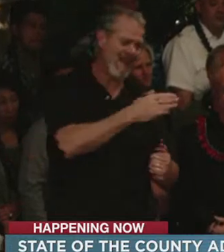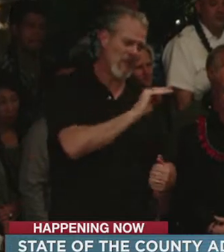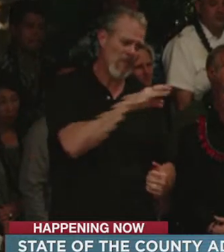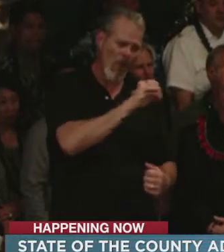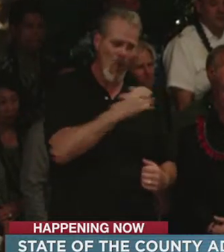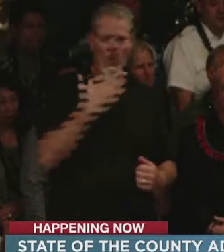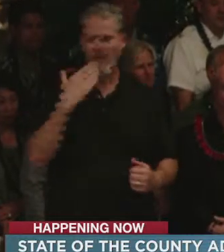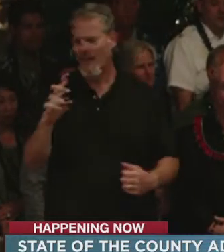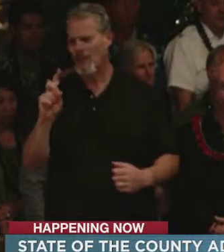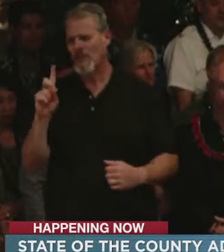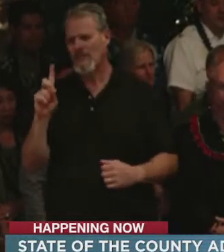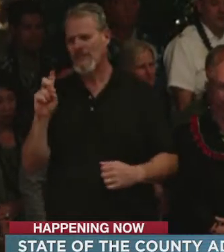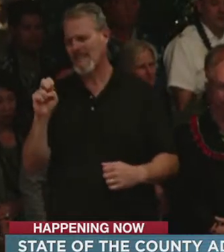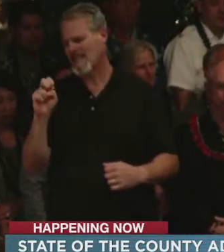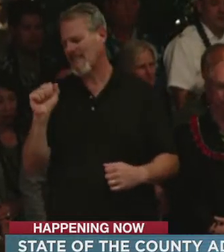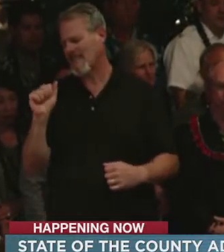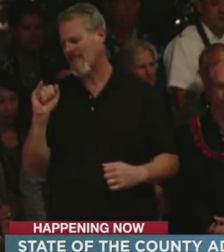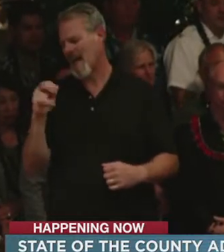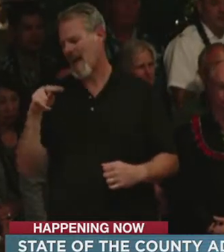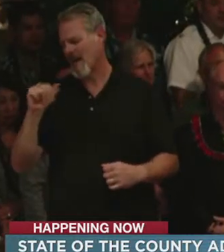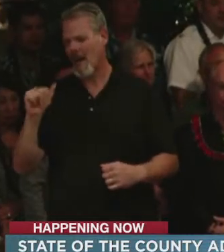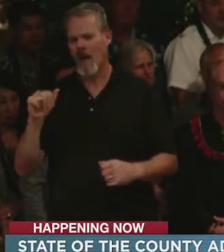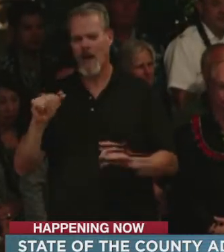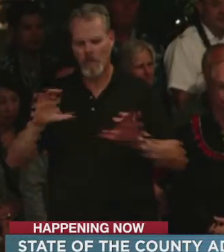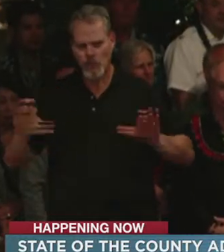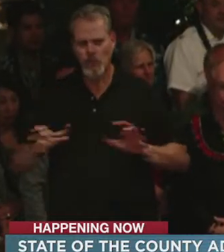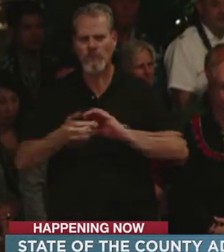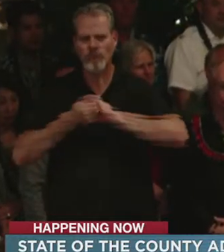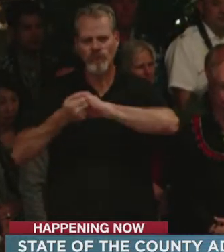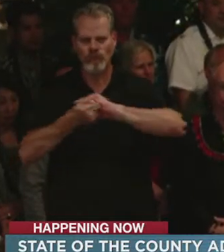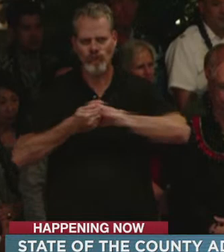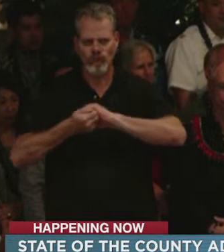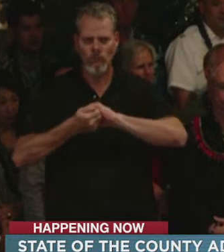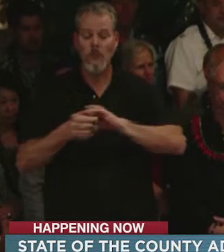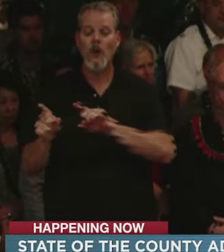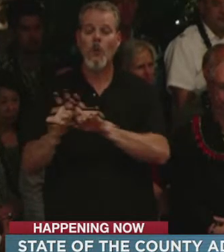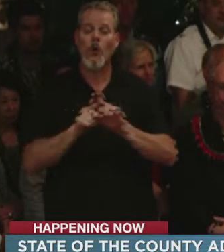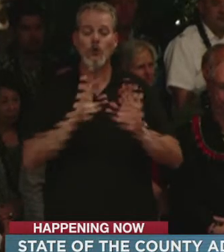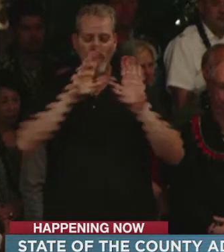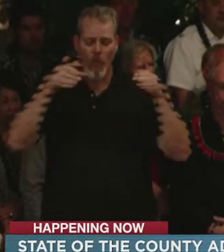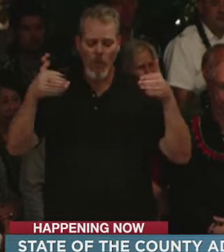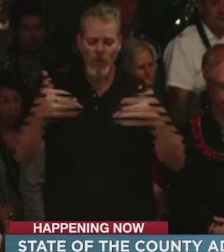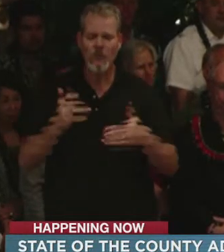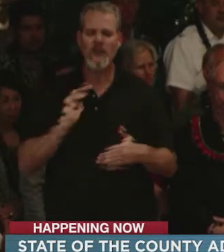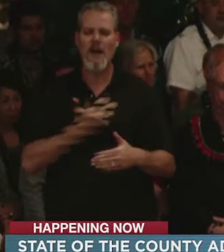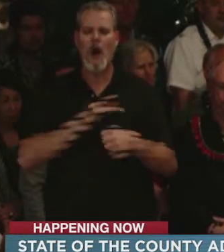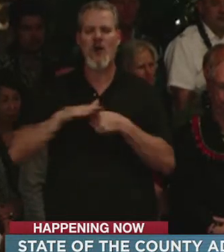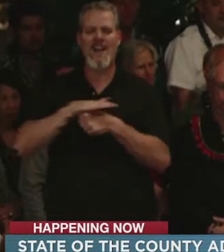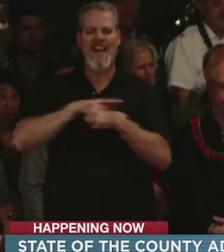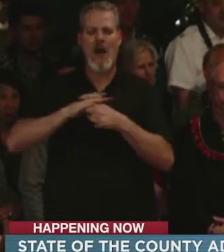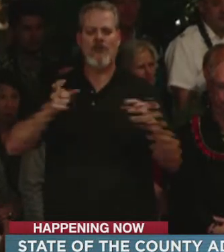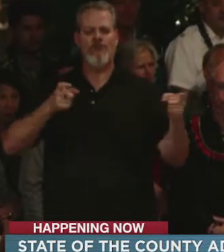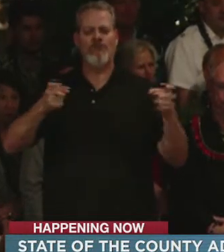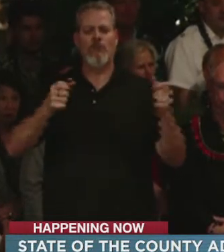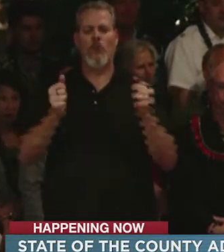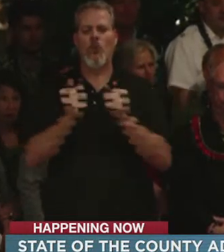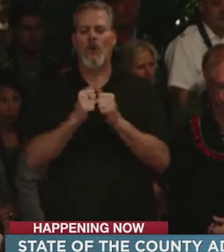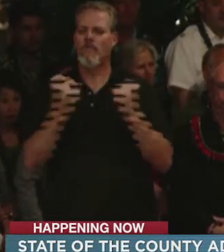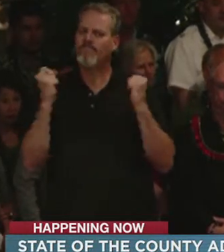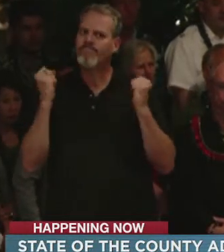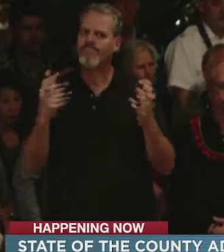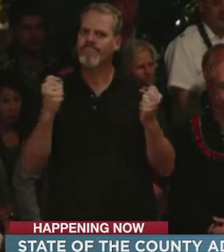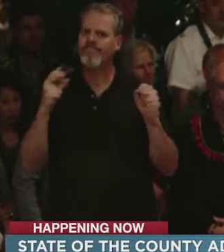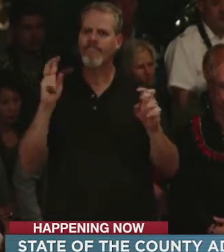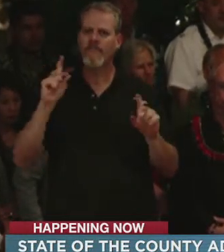Deanna, for working together to get this done. We also focused on our county's, how our county deals with regenerative tourism.